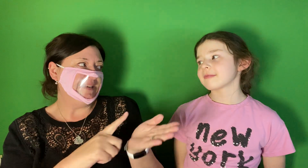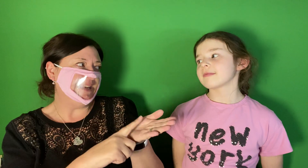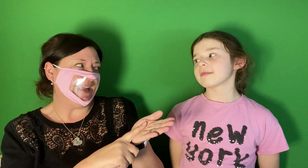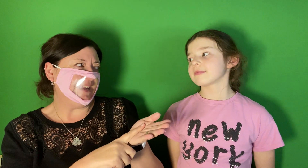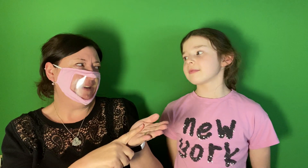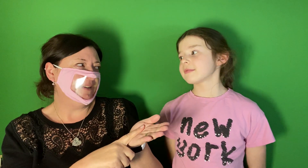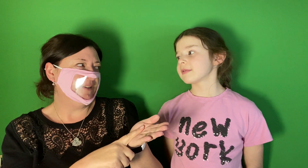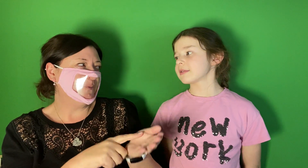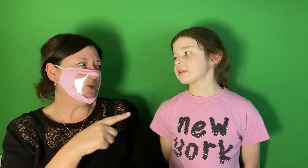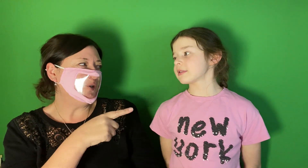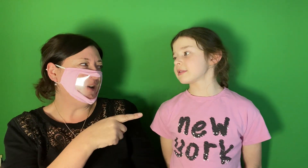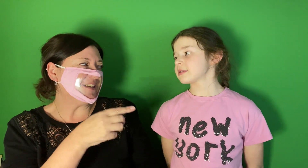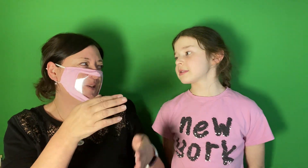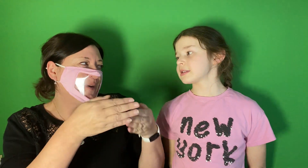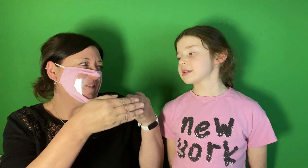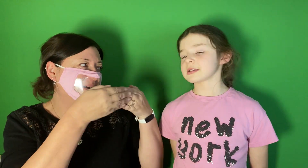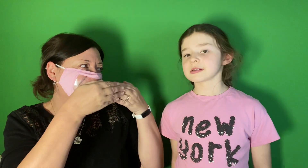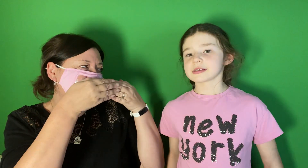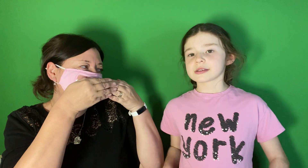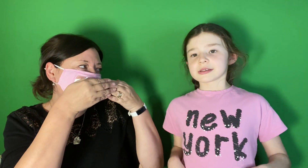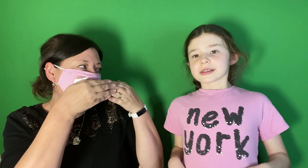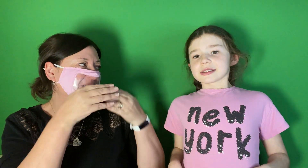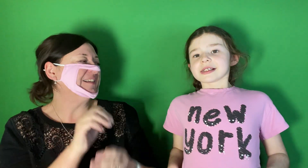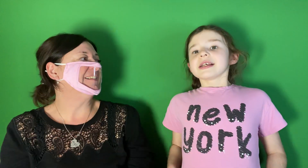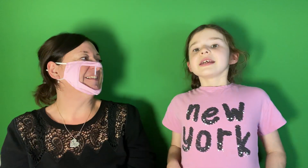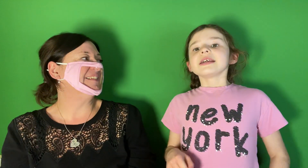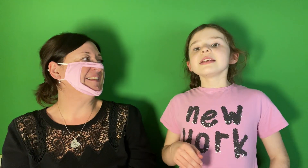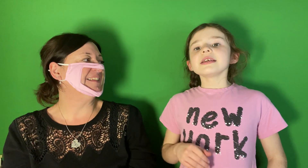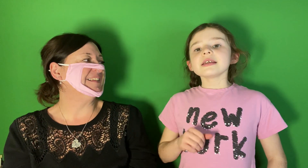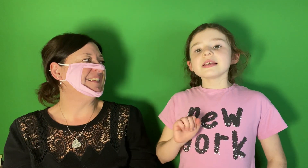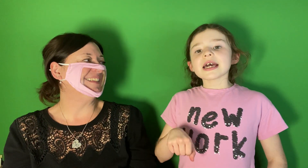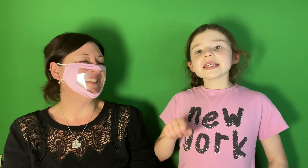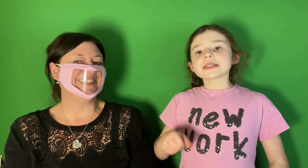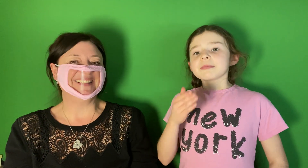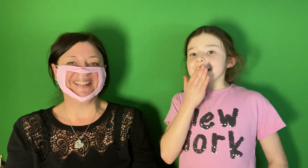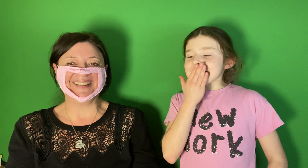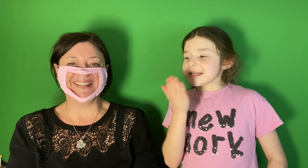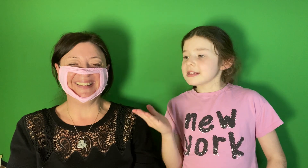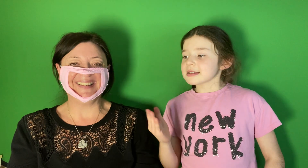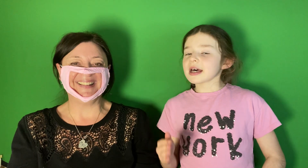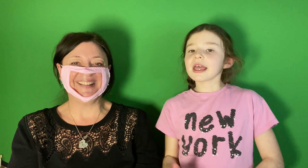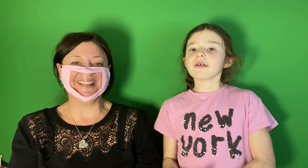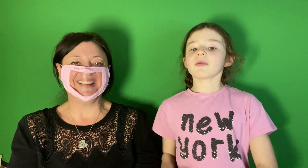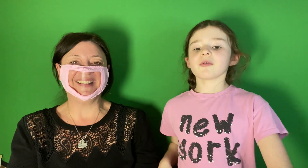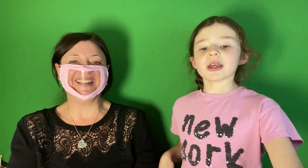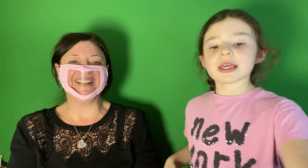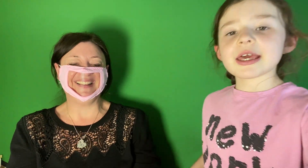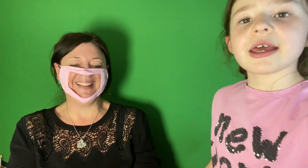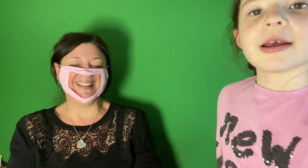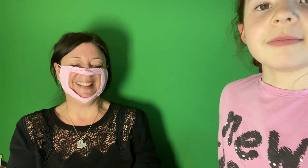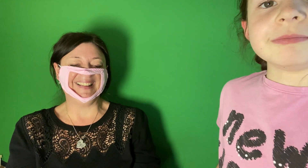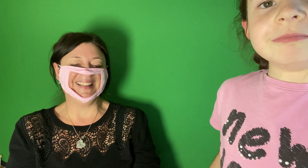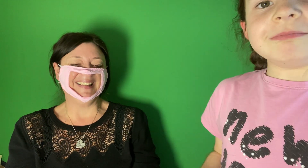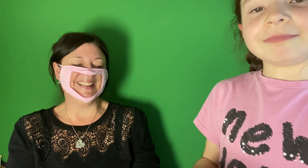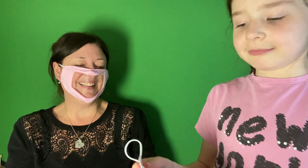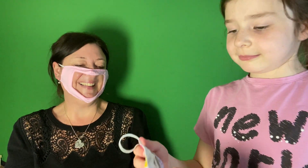Lily, would you like to wear a mask too? Yes, please. I have one right here.